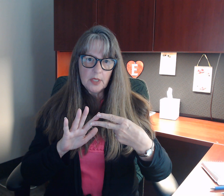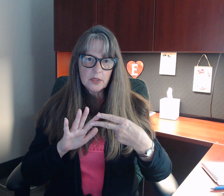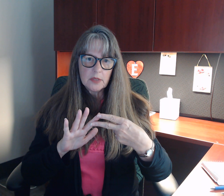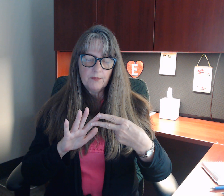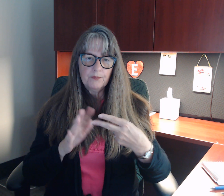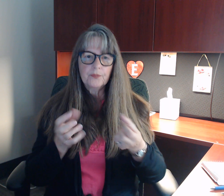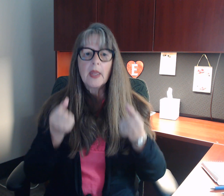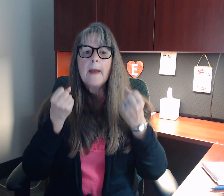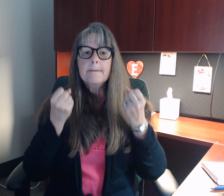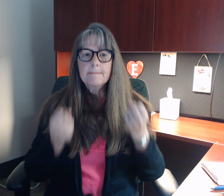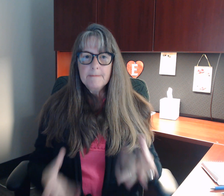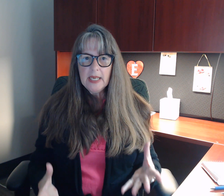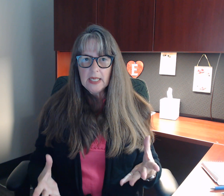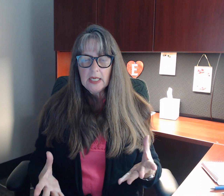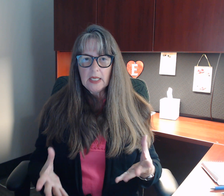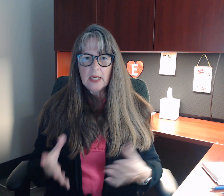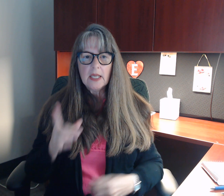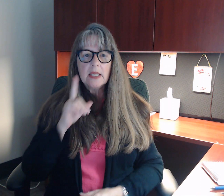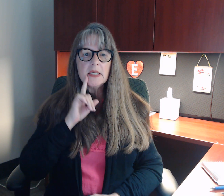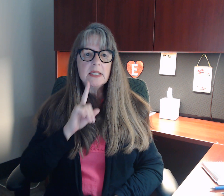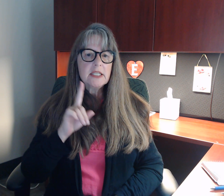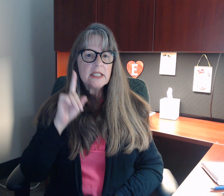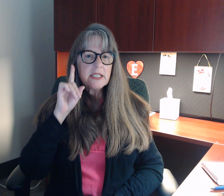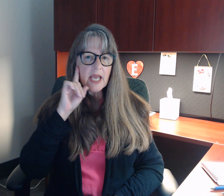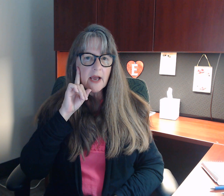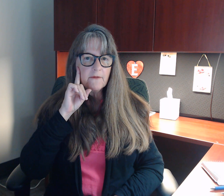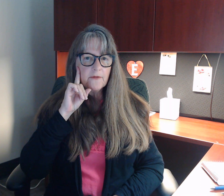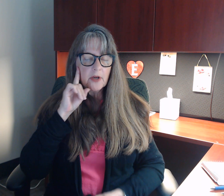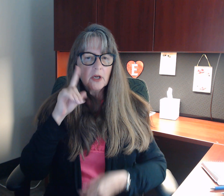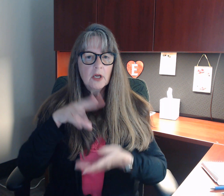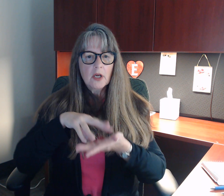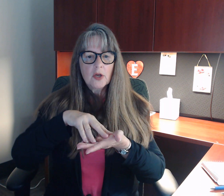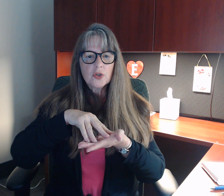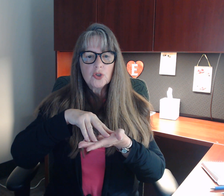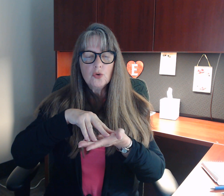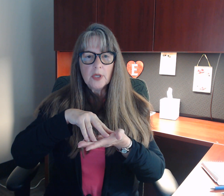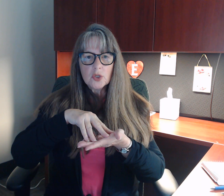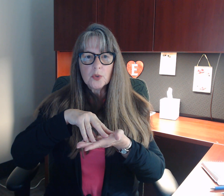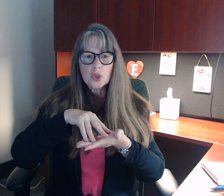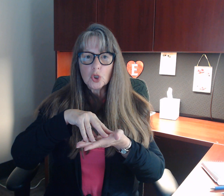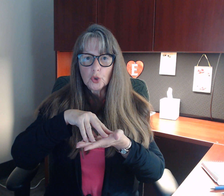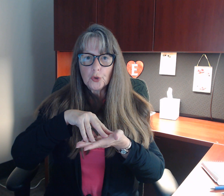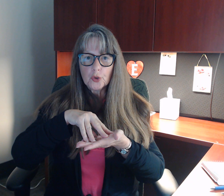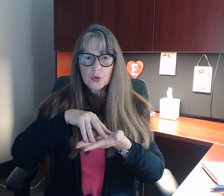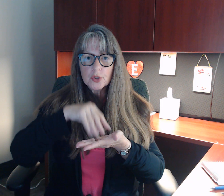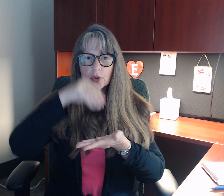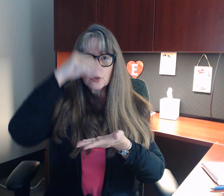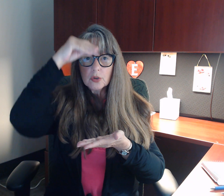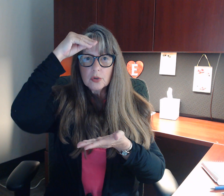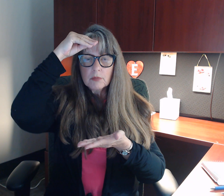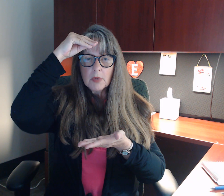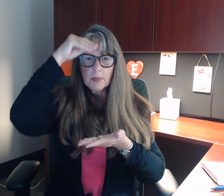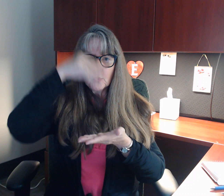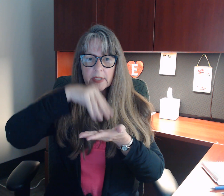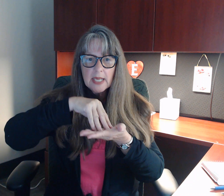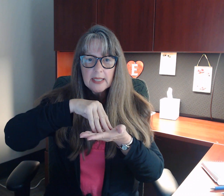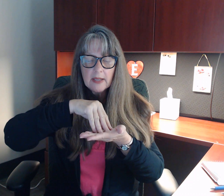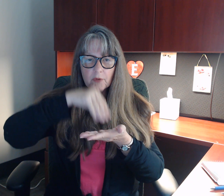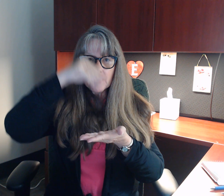students. Many deaf students, which is learners. Remember, we take the information,